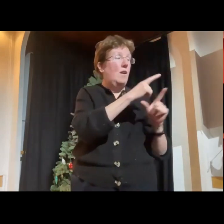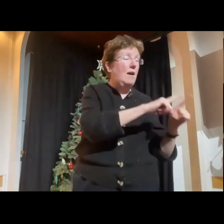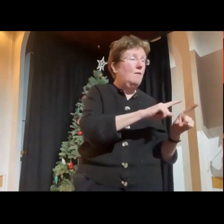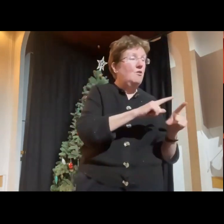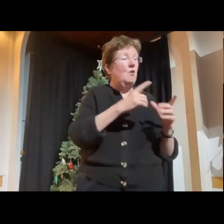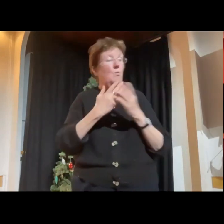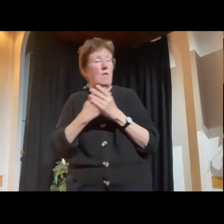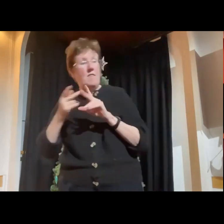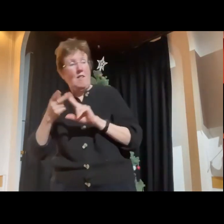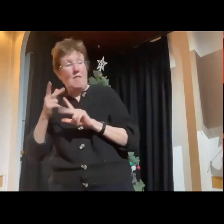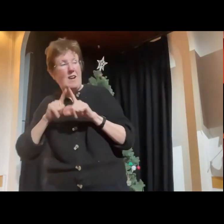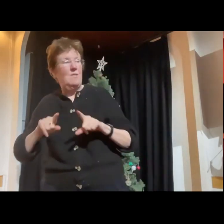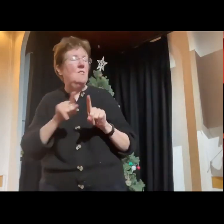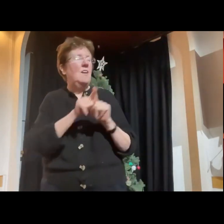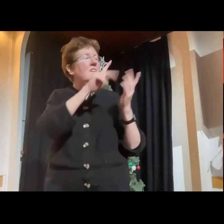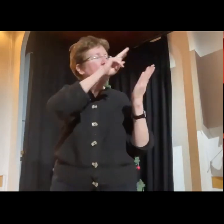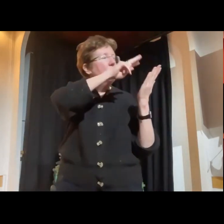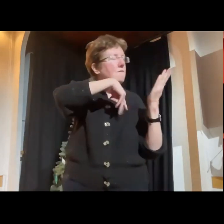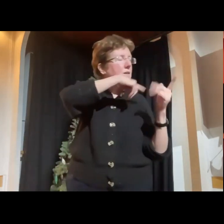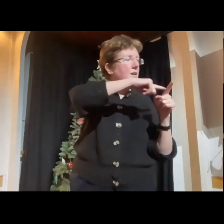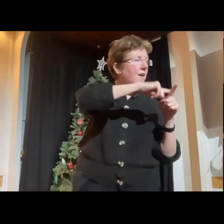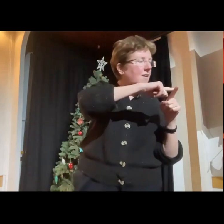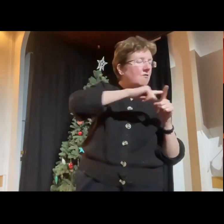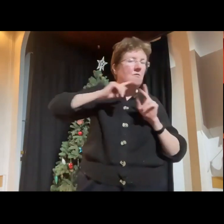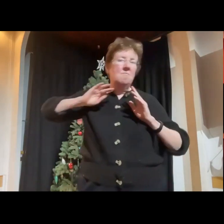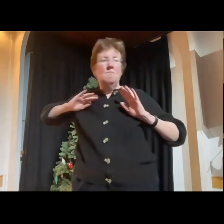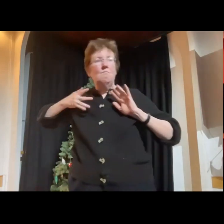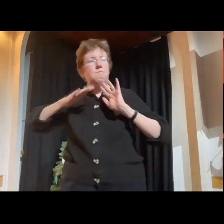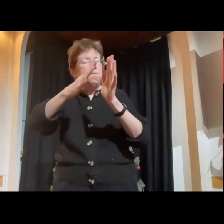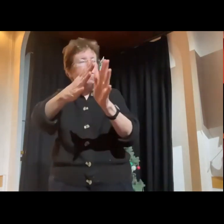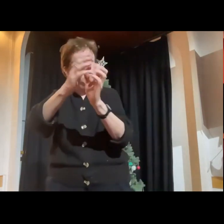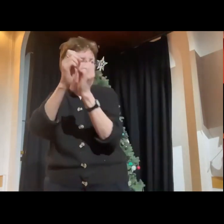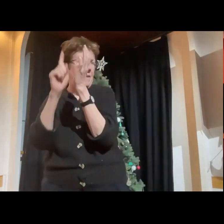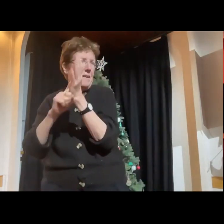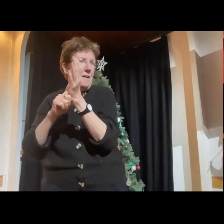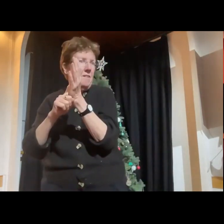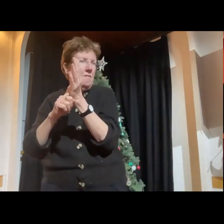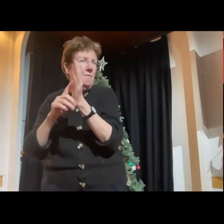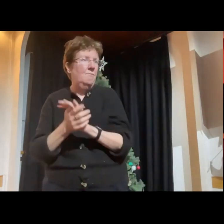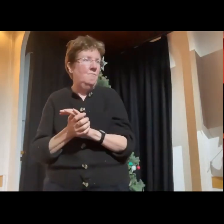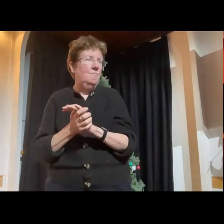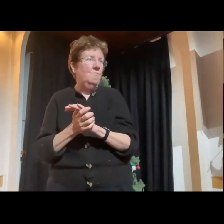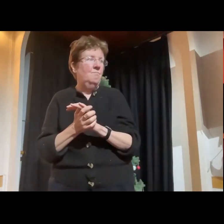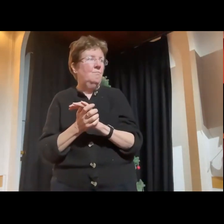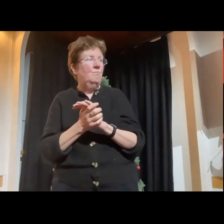we discussed earlier that we see in the Welsh language, where you mix, you know, and you maybe read English but then sign in